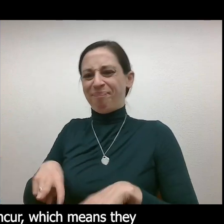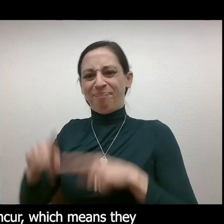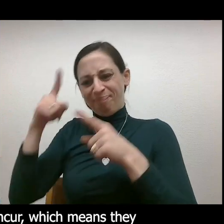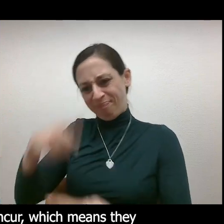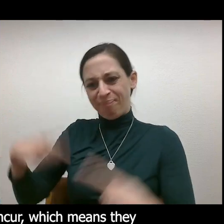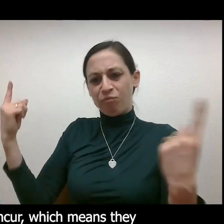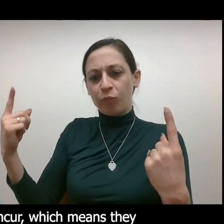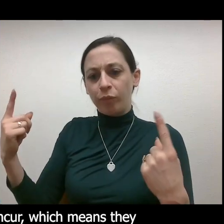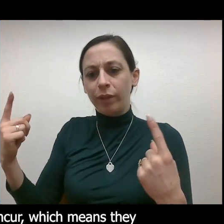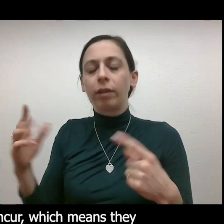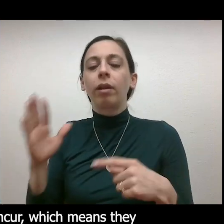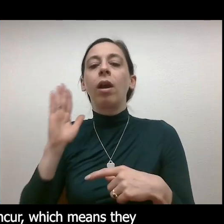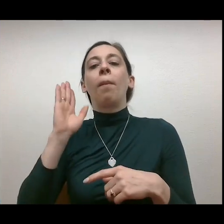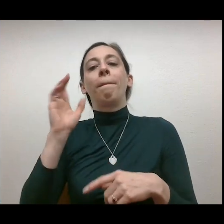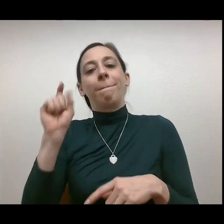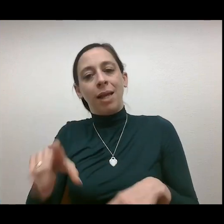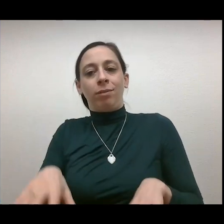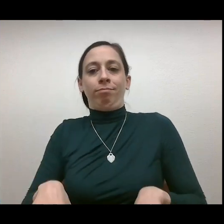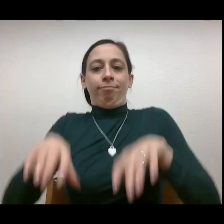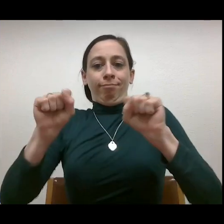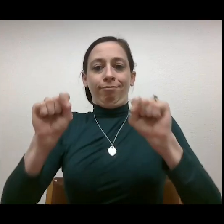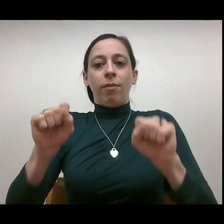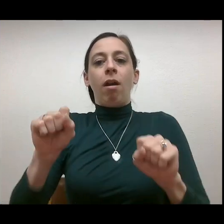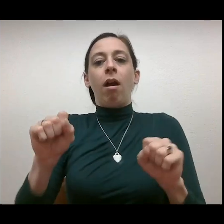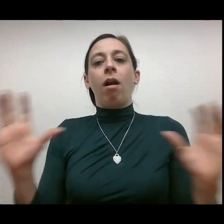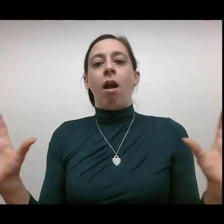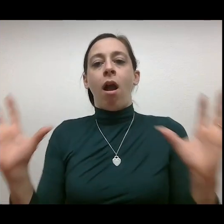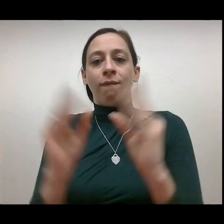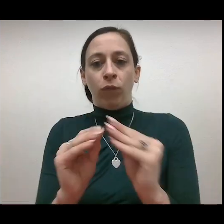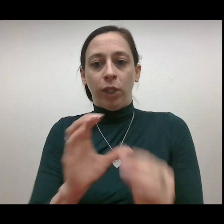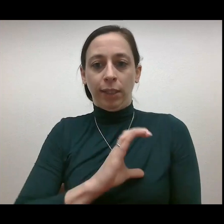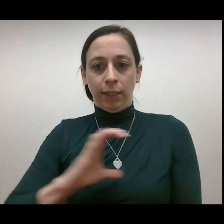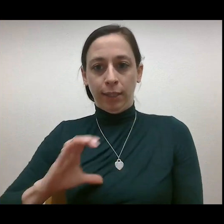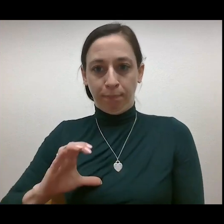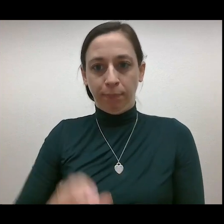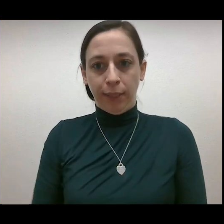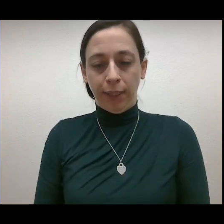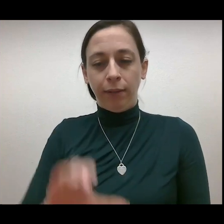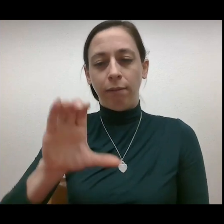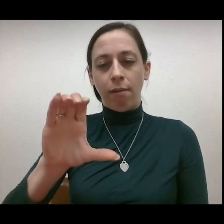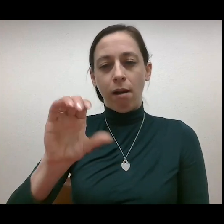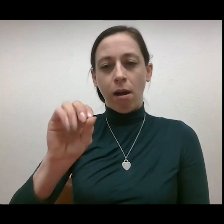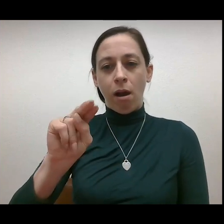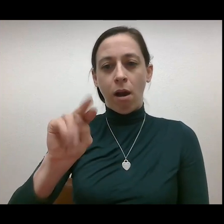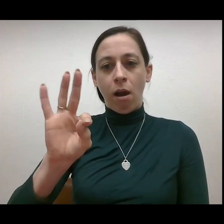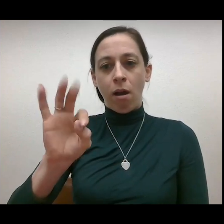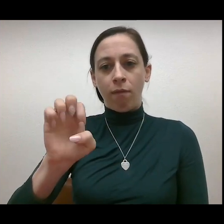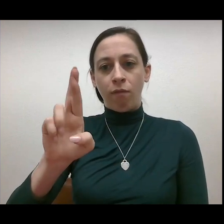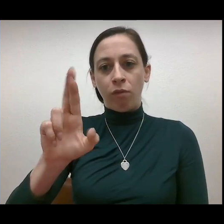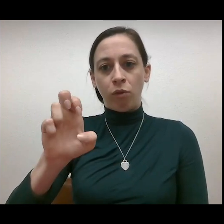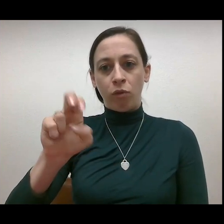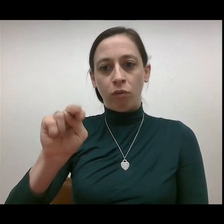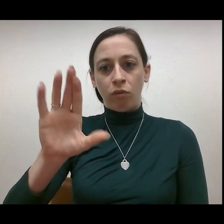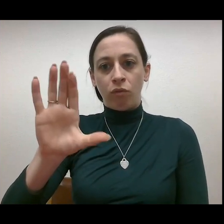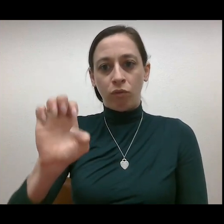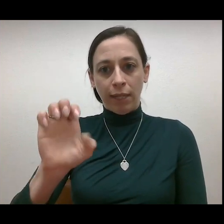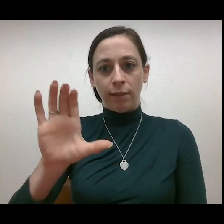House refuses to concur, which means they do not agree with the amendments and they must hold a conference